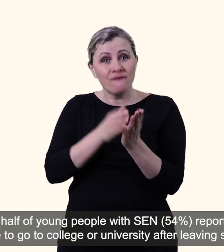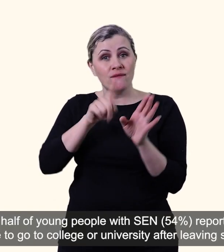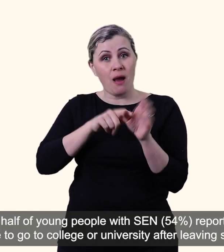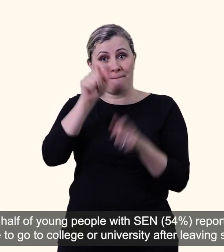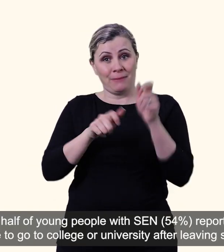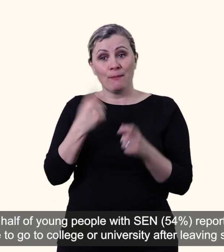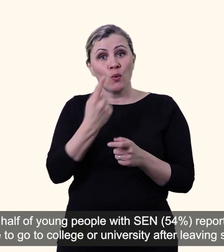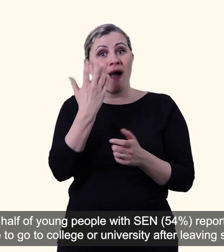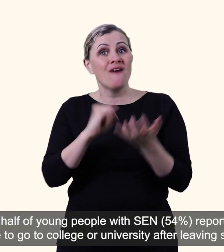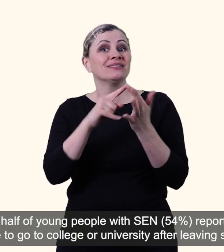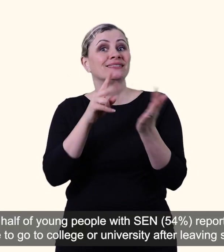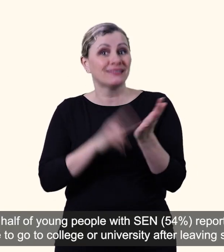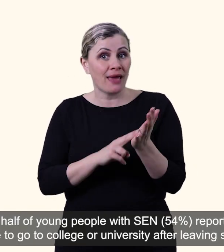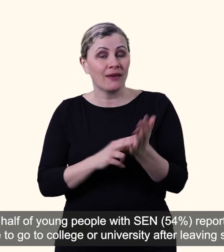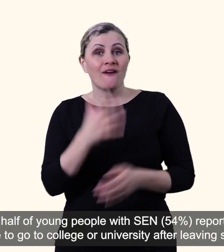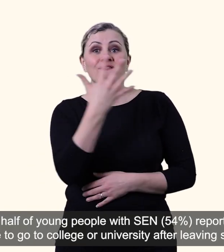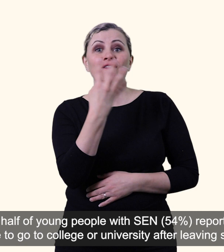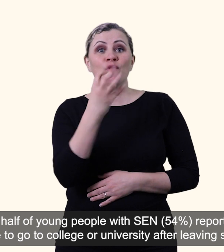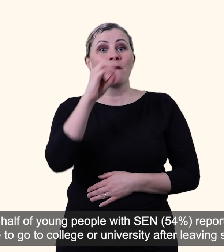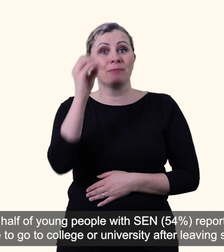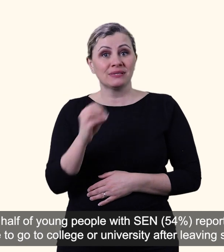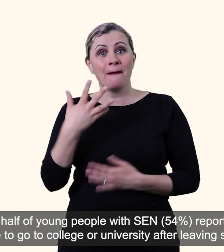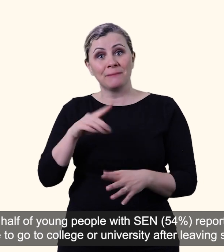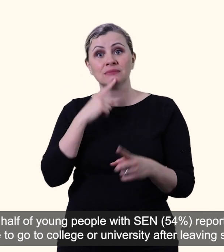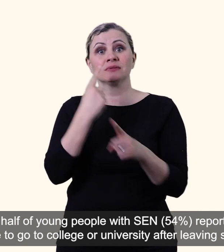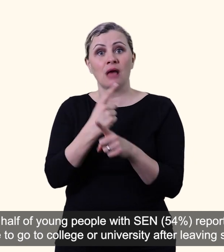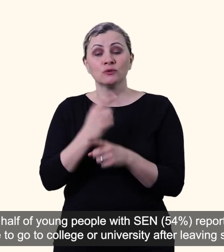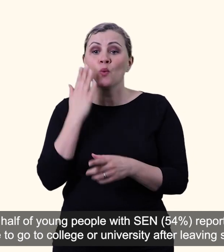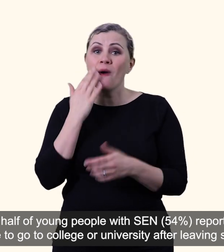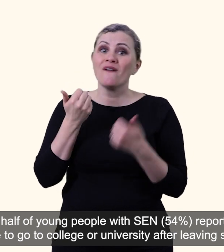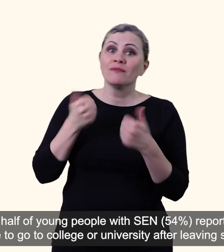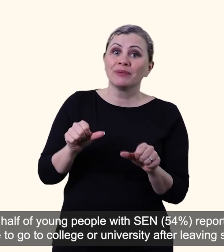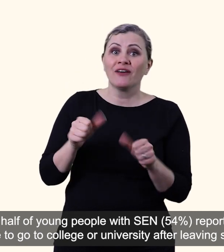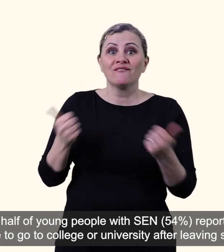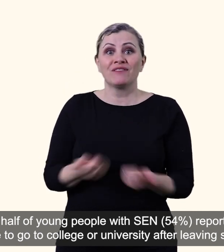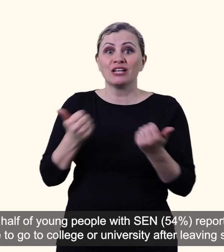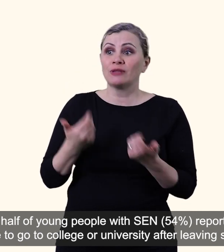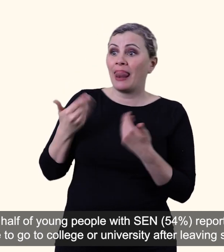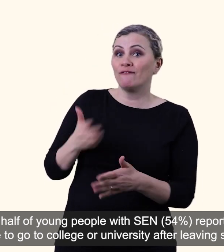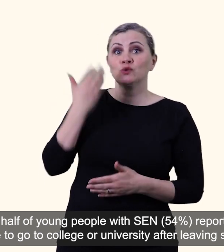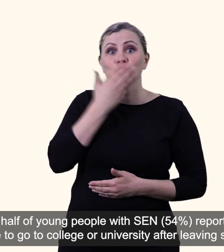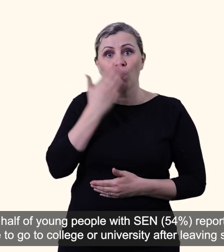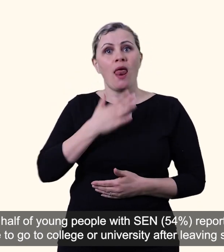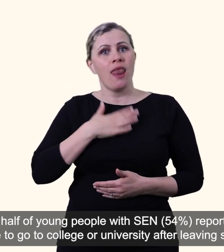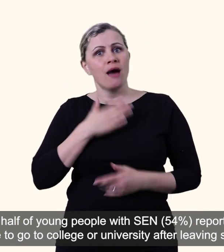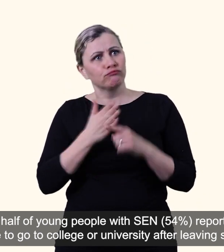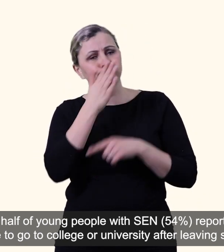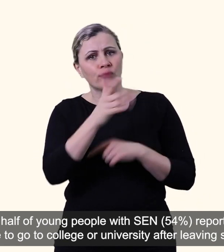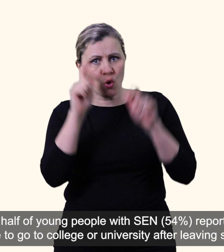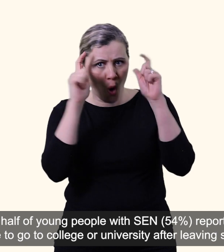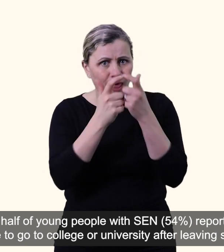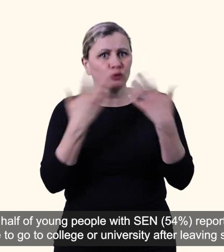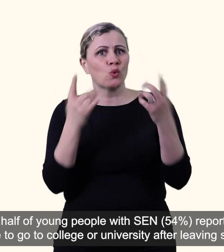Just over half of young people with SEN, 54%, reported that they would like to go to college or